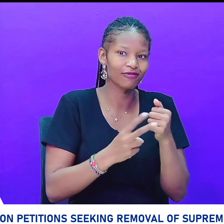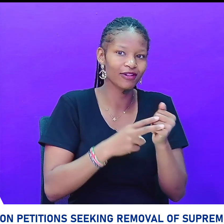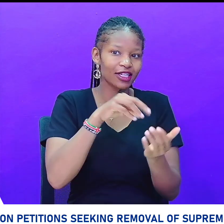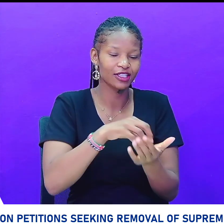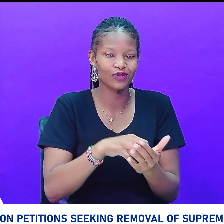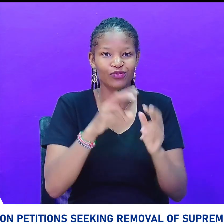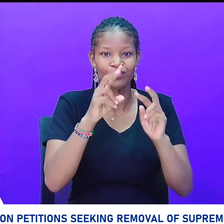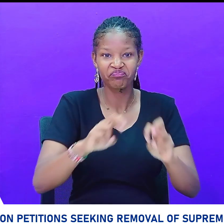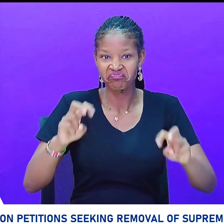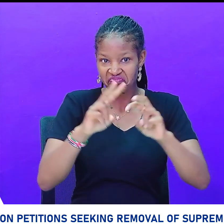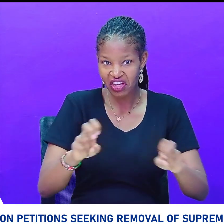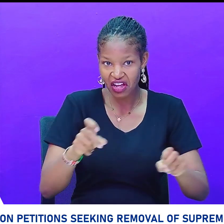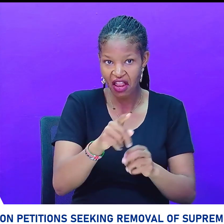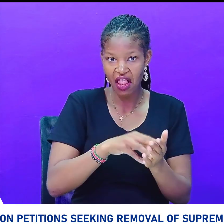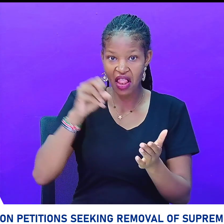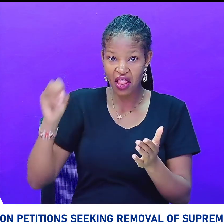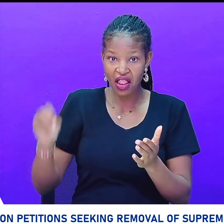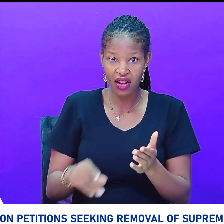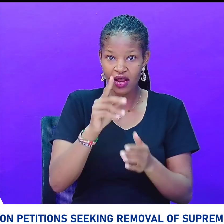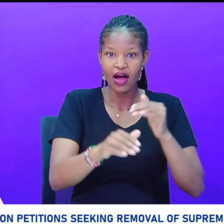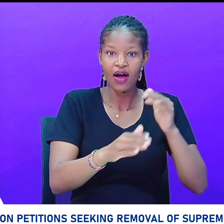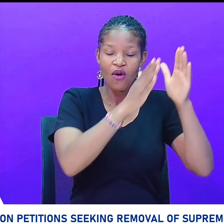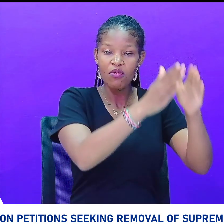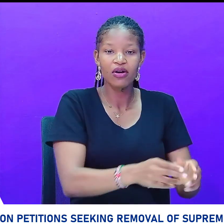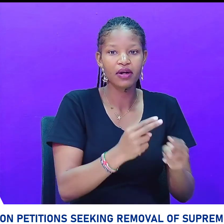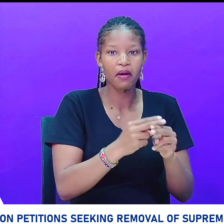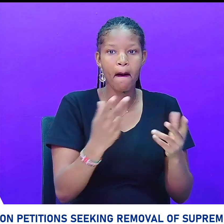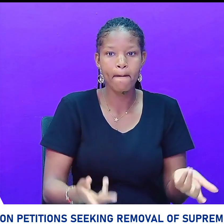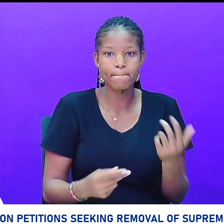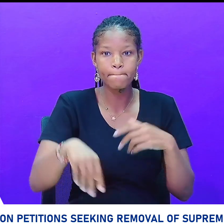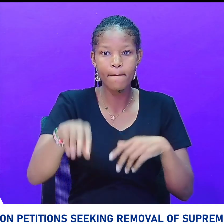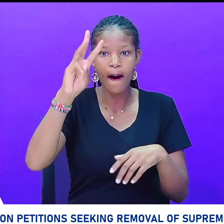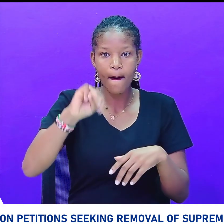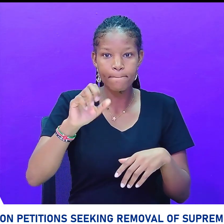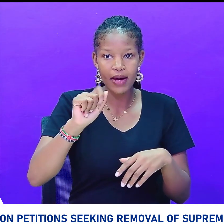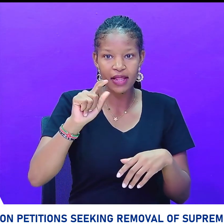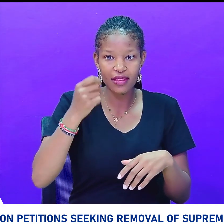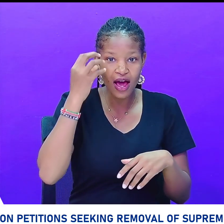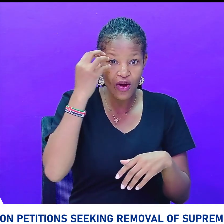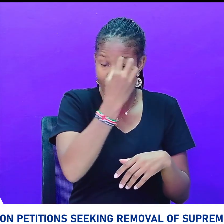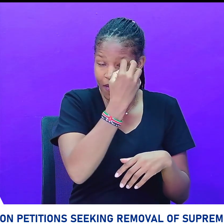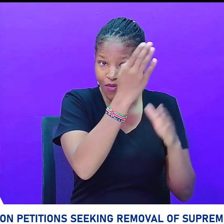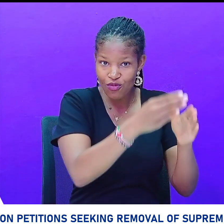petitions seeking the removal of Chief Justice Martha Koome and other Supreme Court